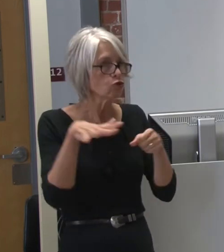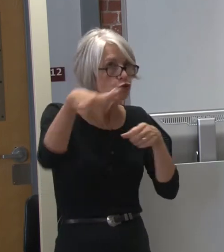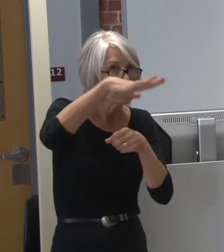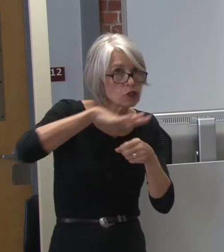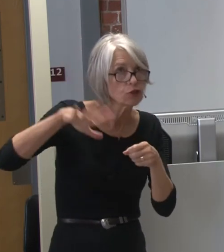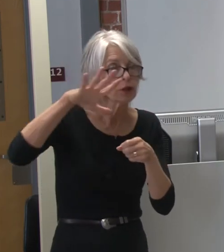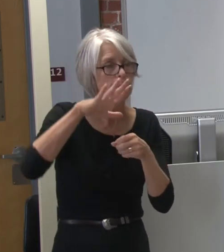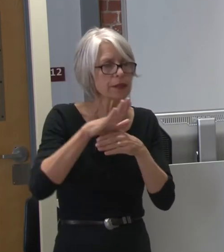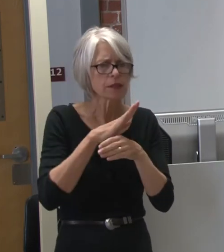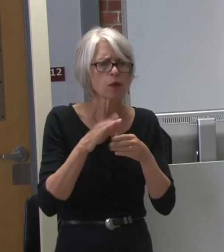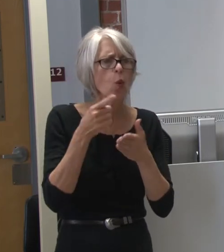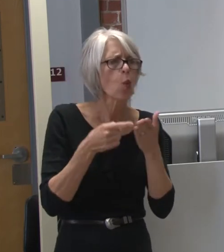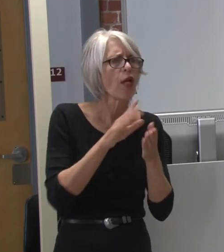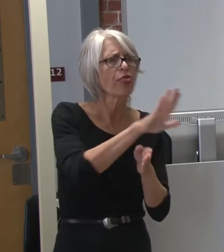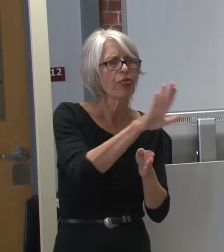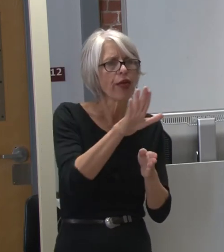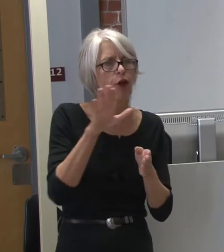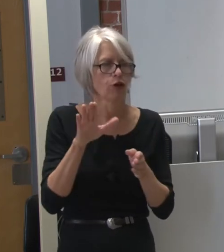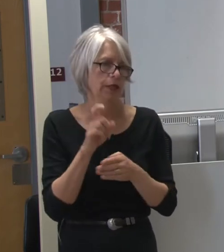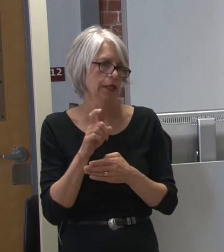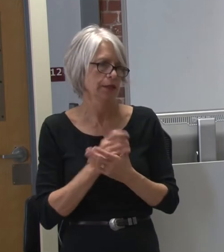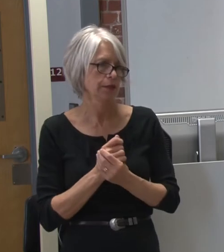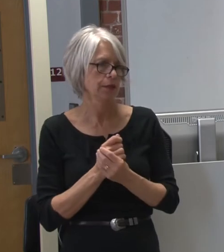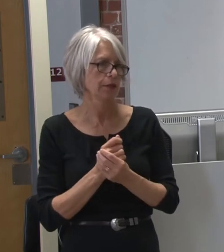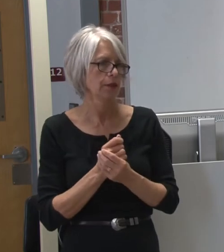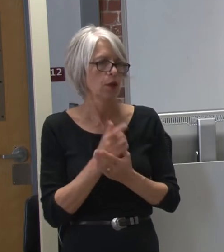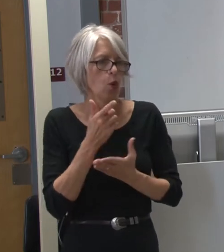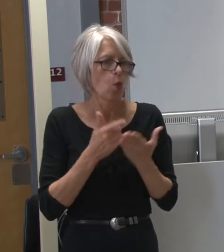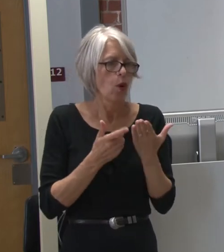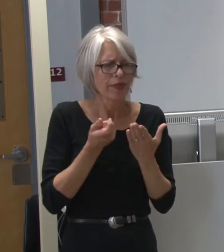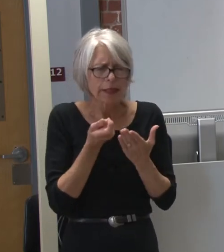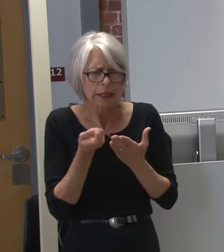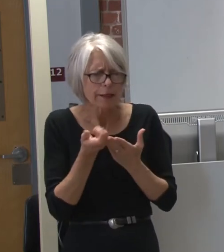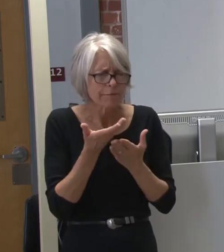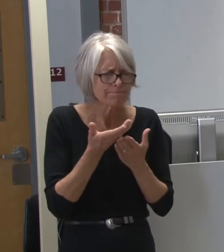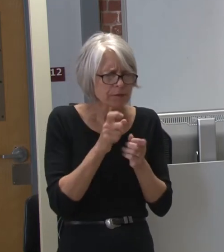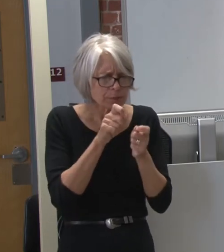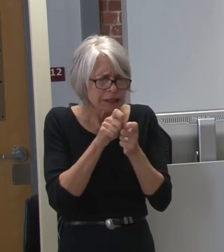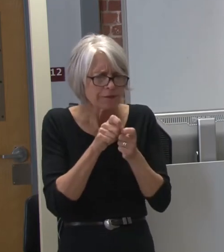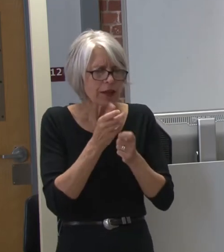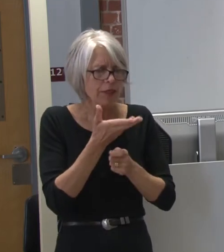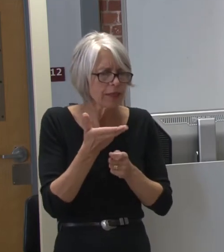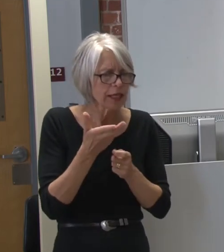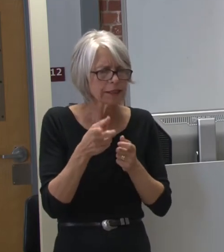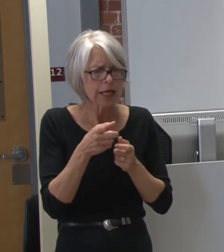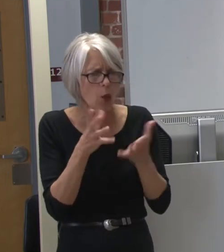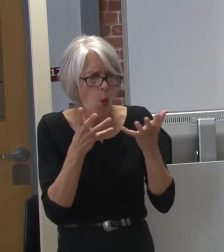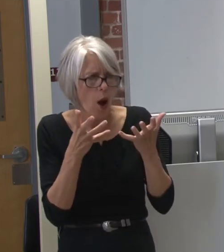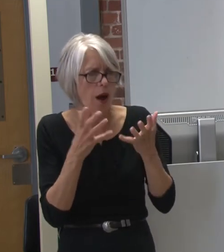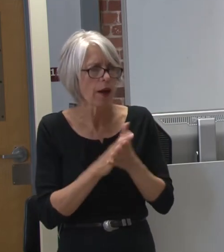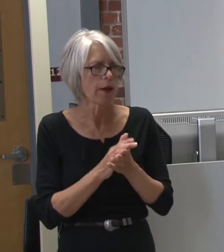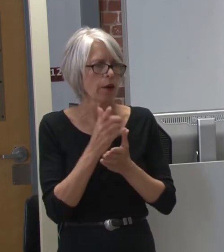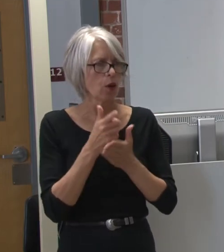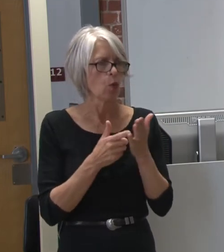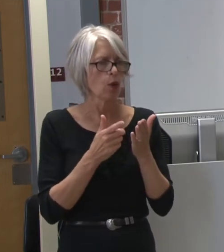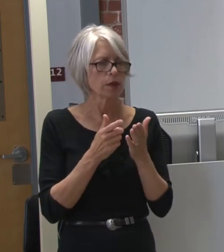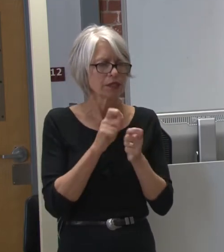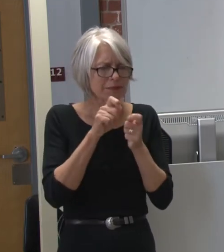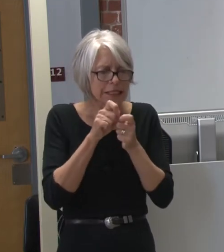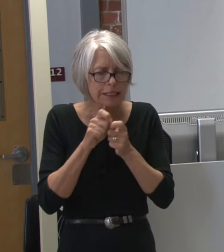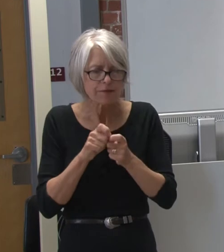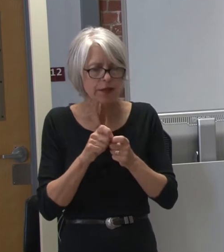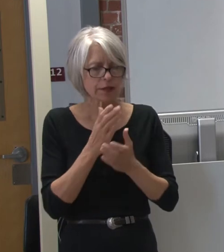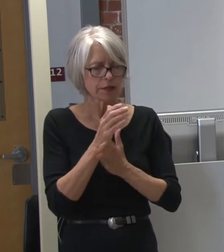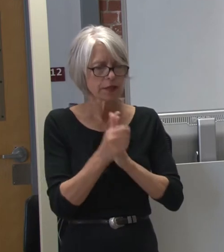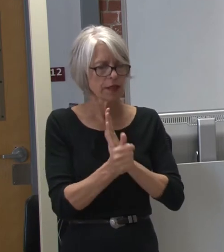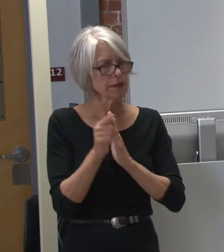are, what the regional, you know, nuances are, what kinds of skills they're looking for in their employees today and